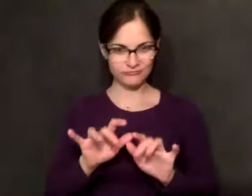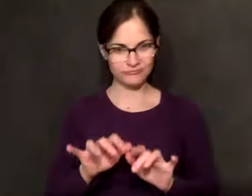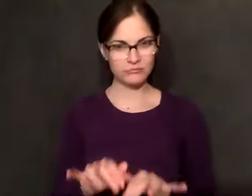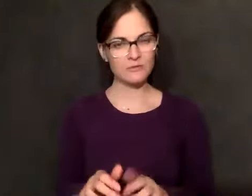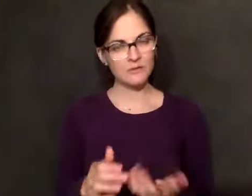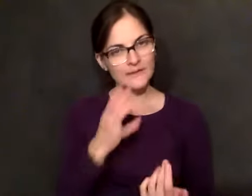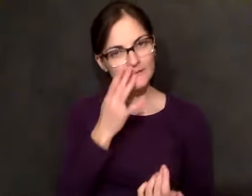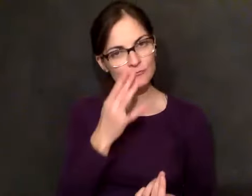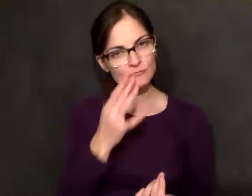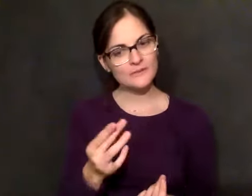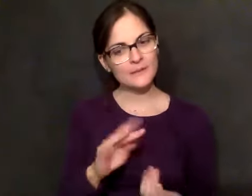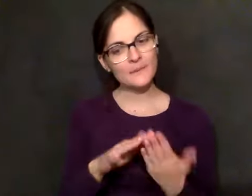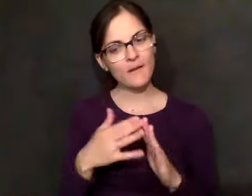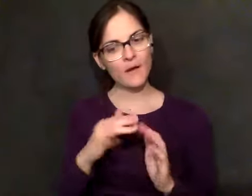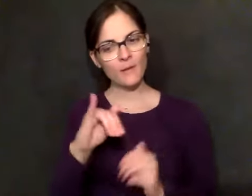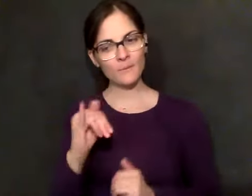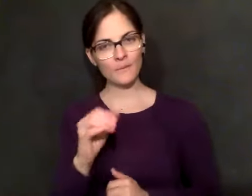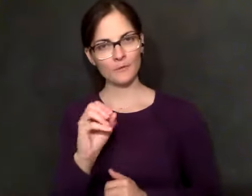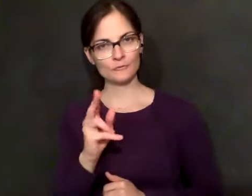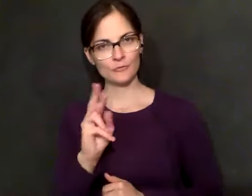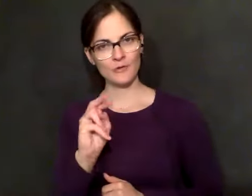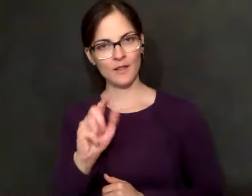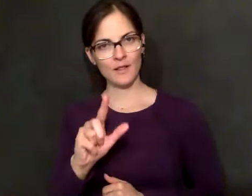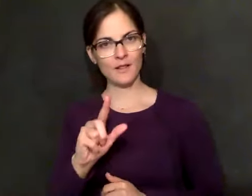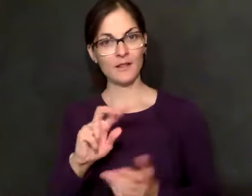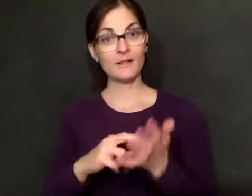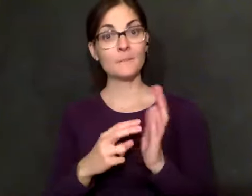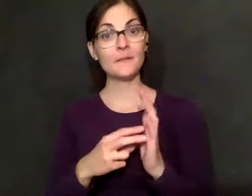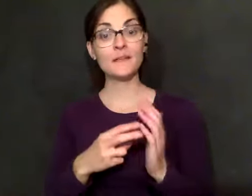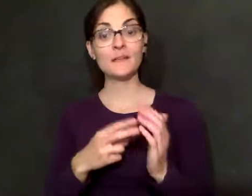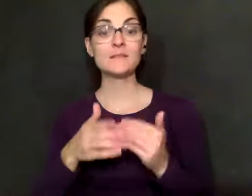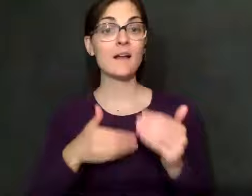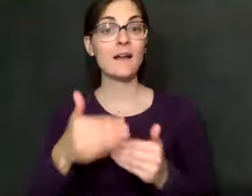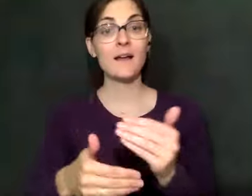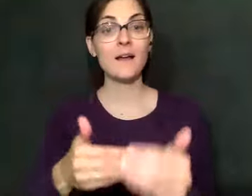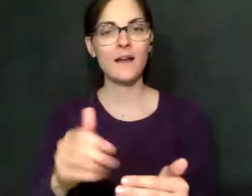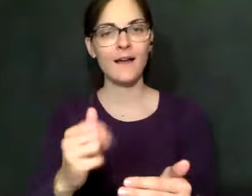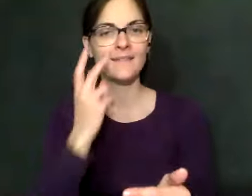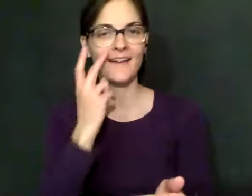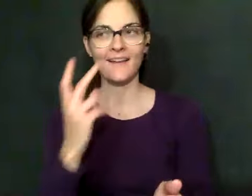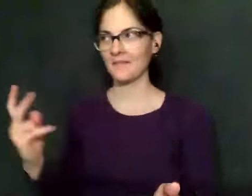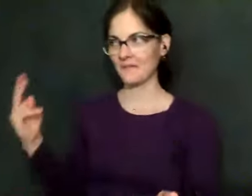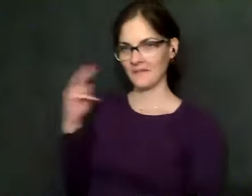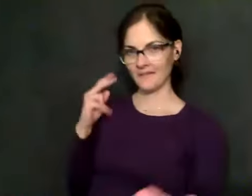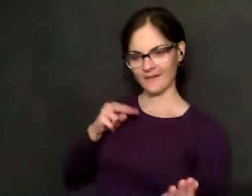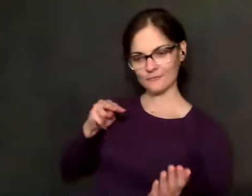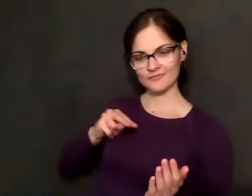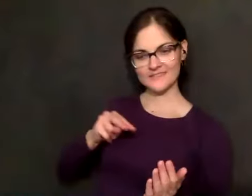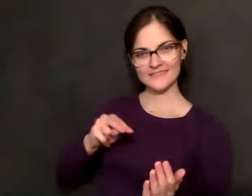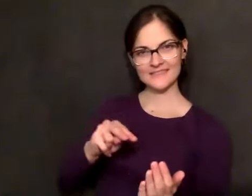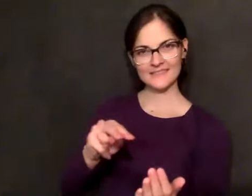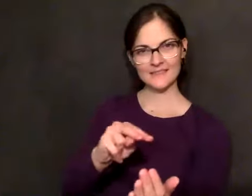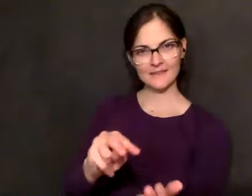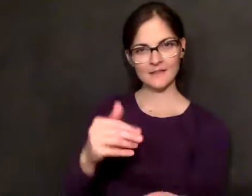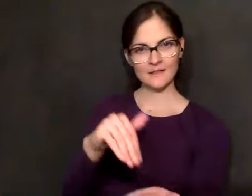it again. And of course, I've heard about all those things, journaling. So it's probably there where I got